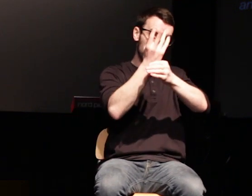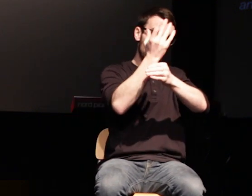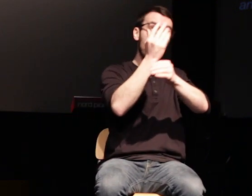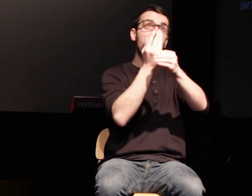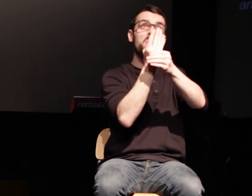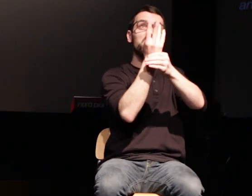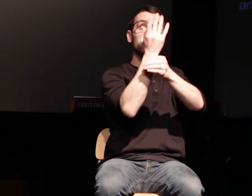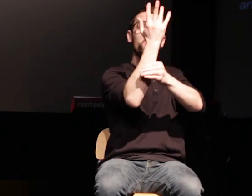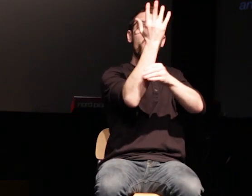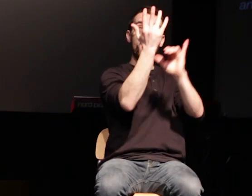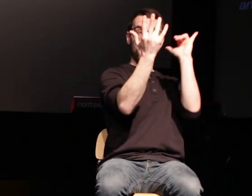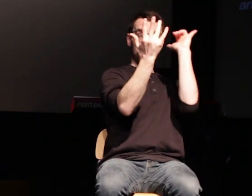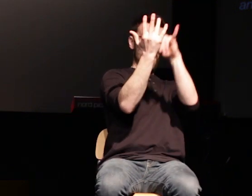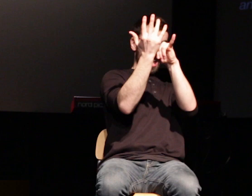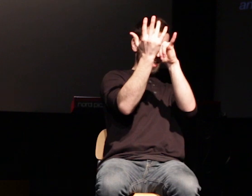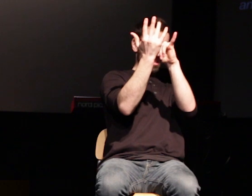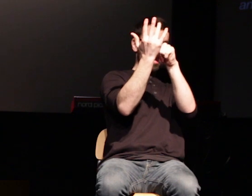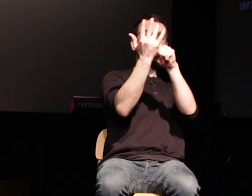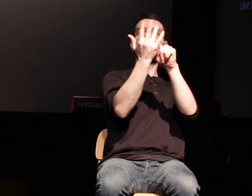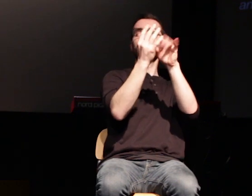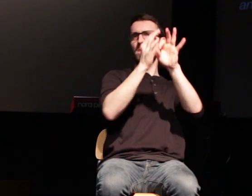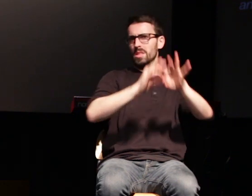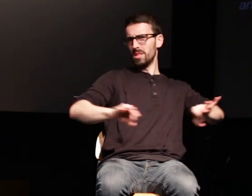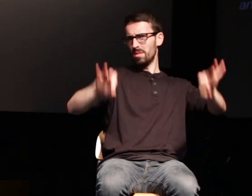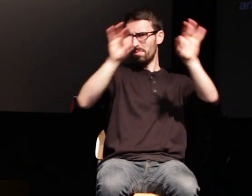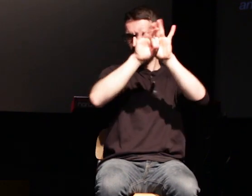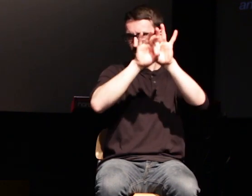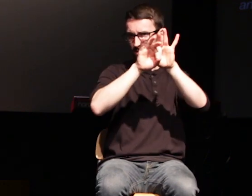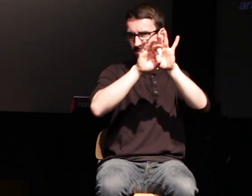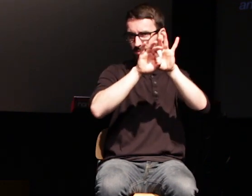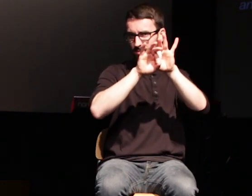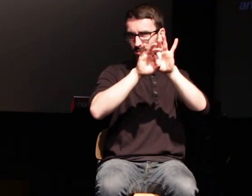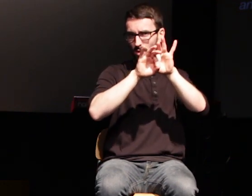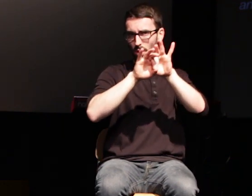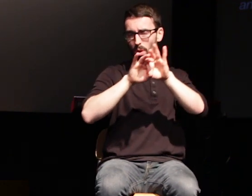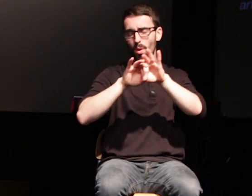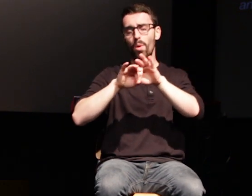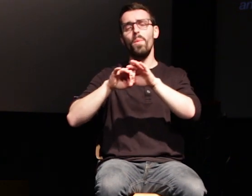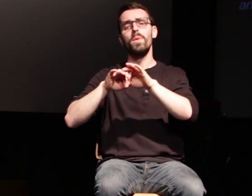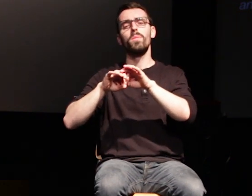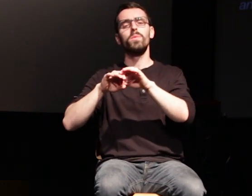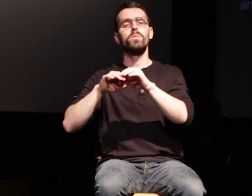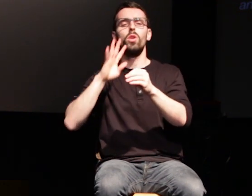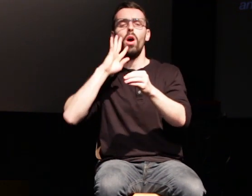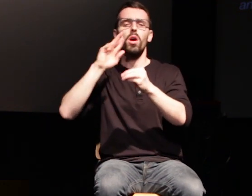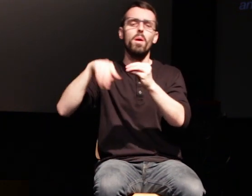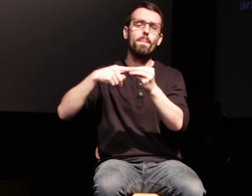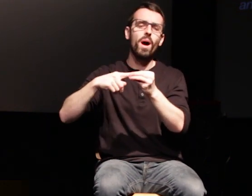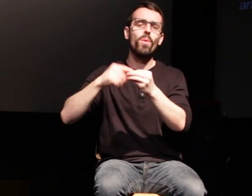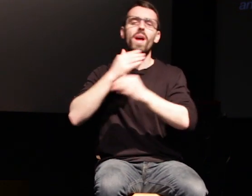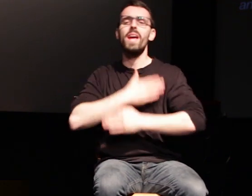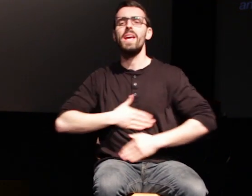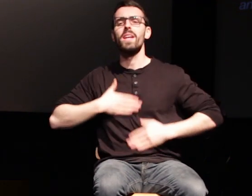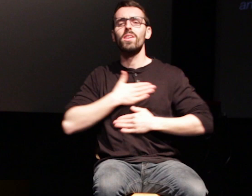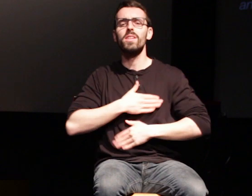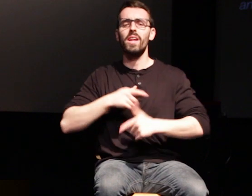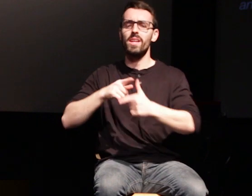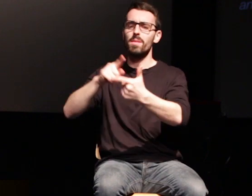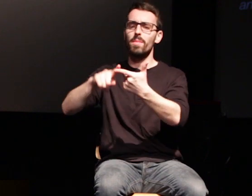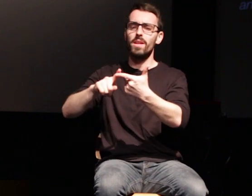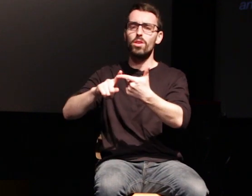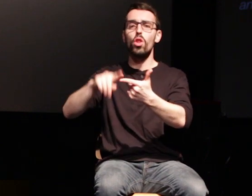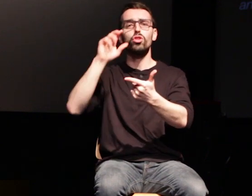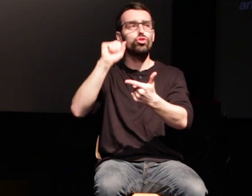when push comes to shove on entertainment, like the Super Bowl, or when push